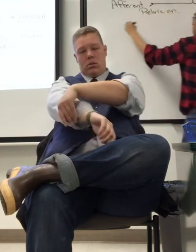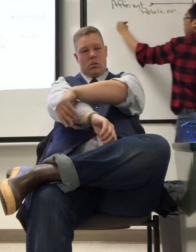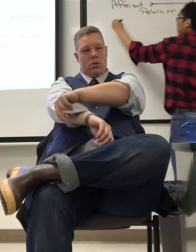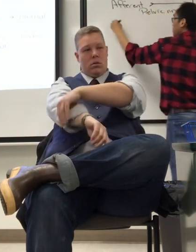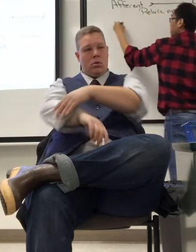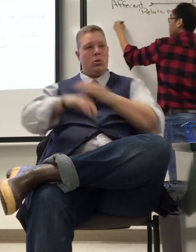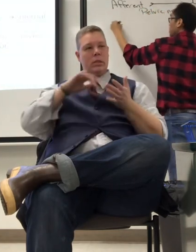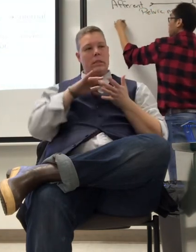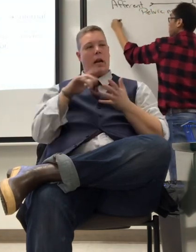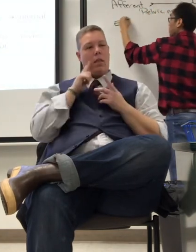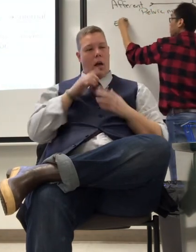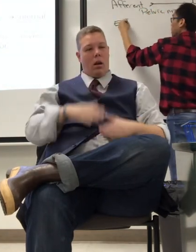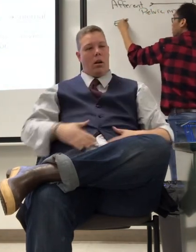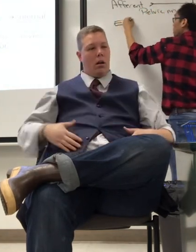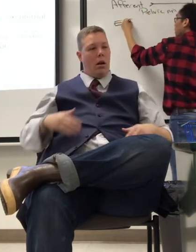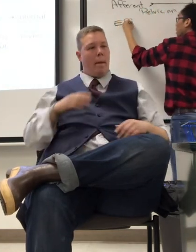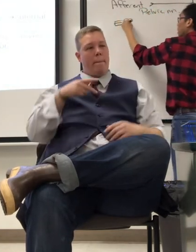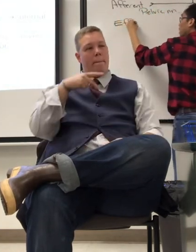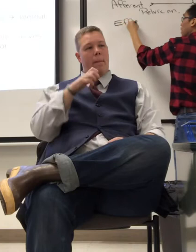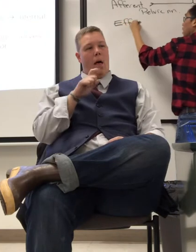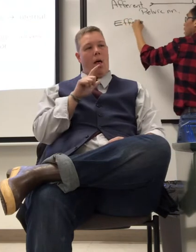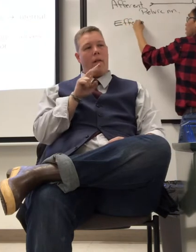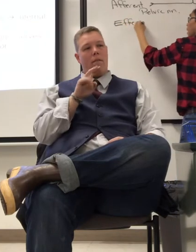The efferent division,